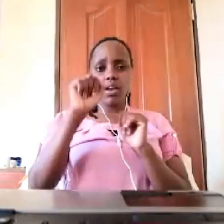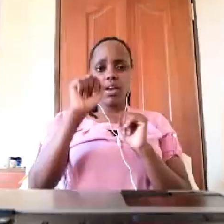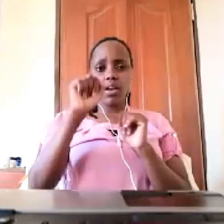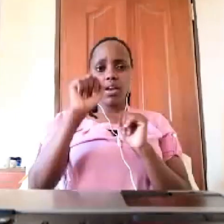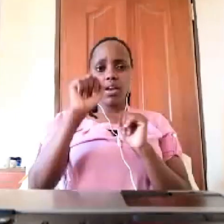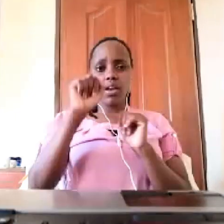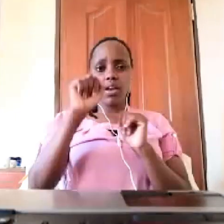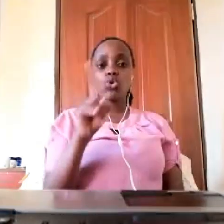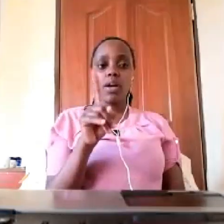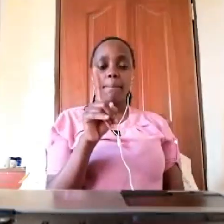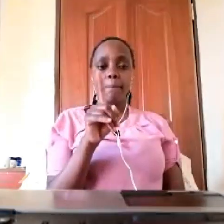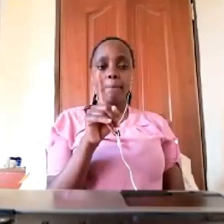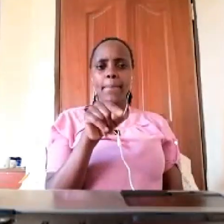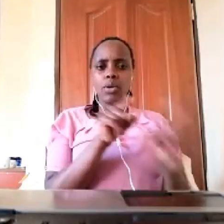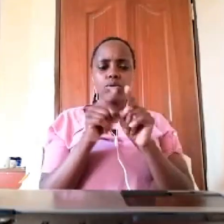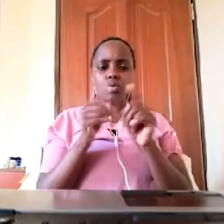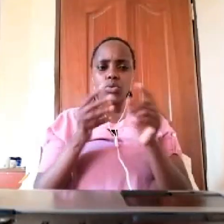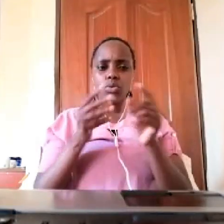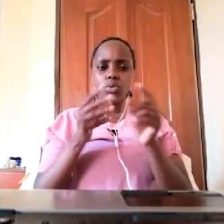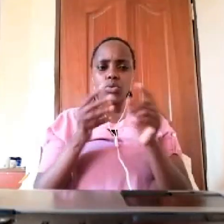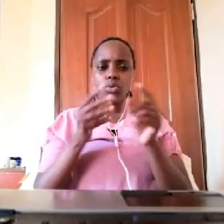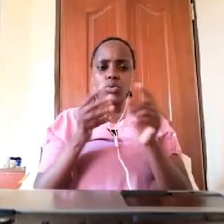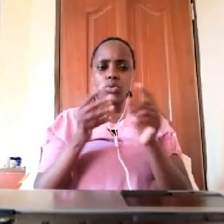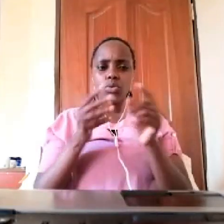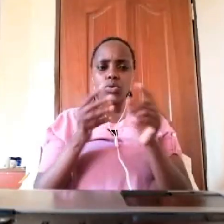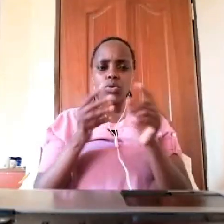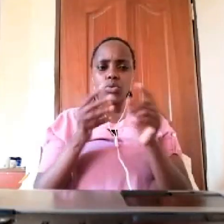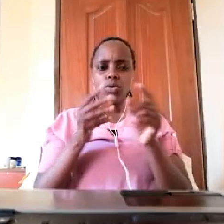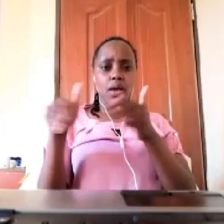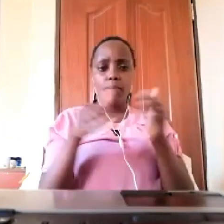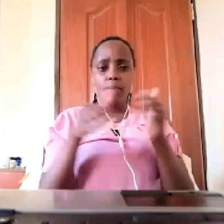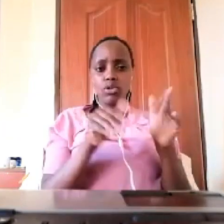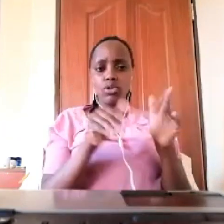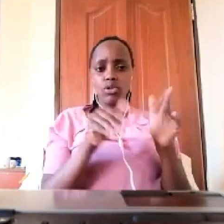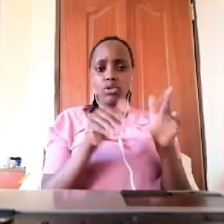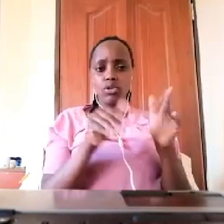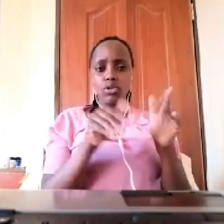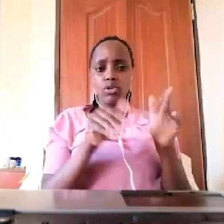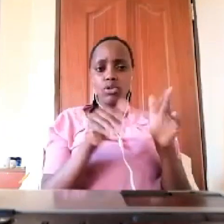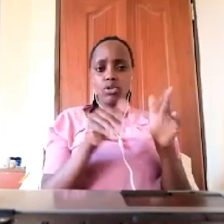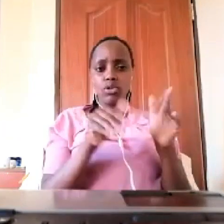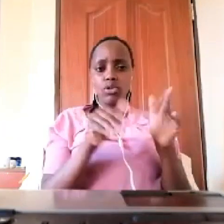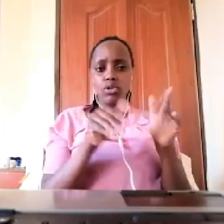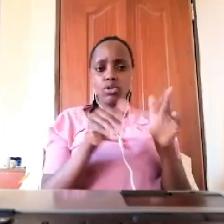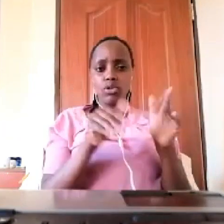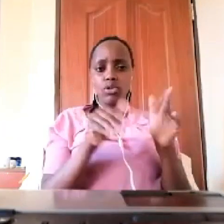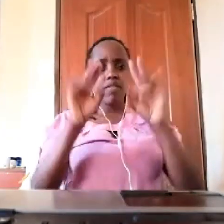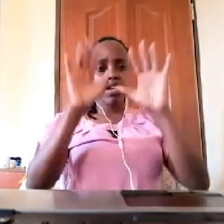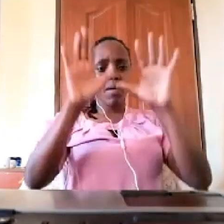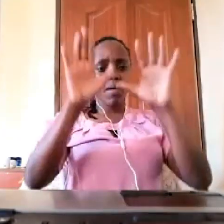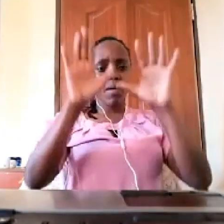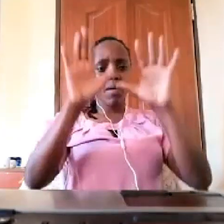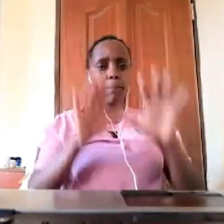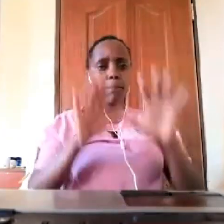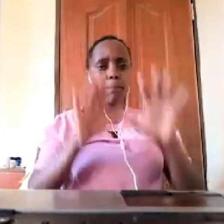sure you'll also give us maybe the opportunity to reflect on some of the very important questions